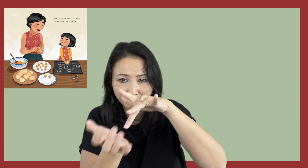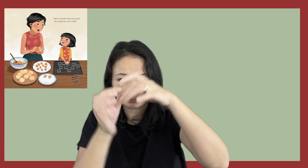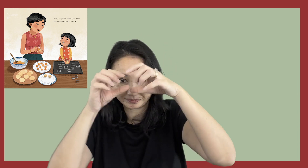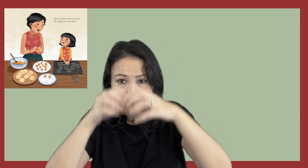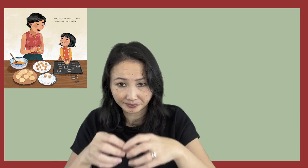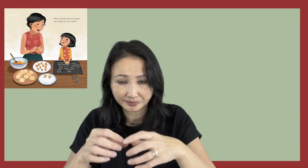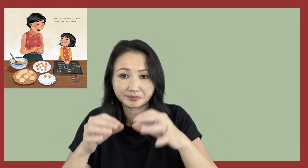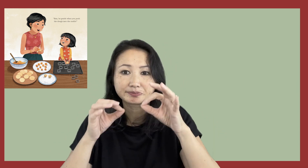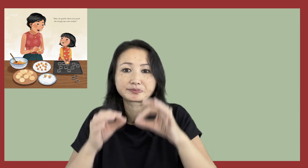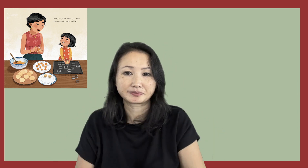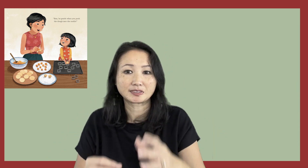tear.